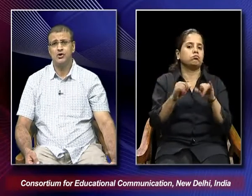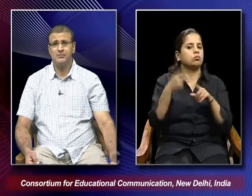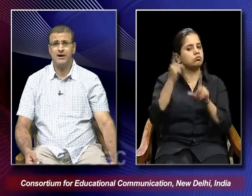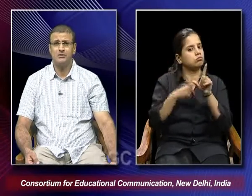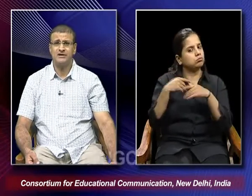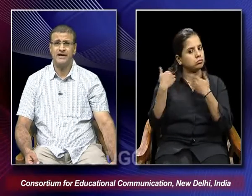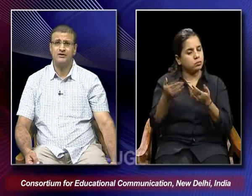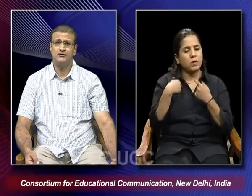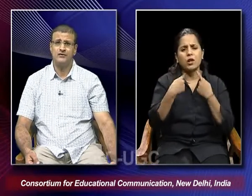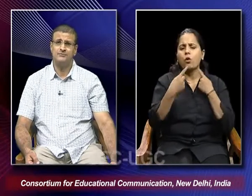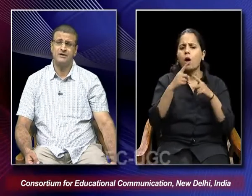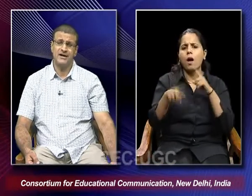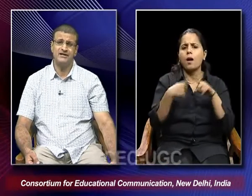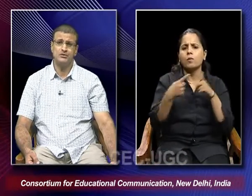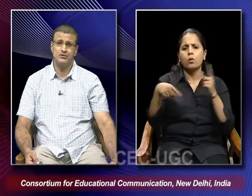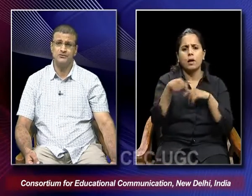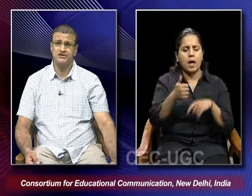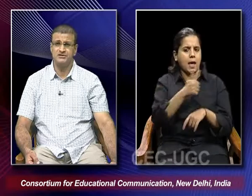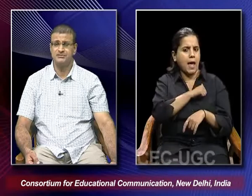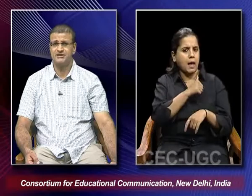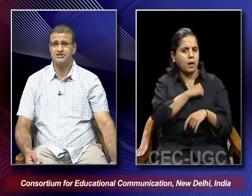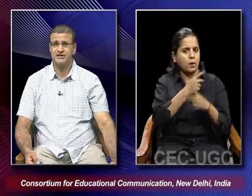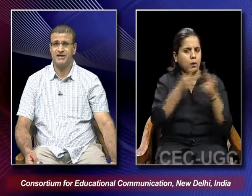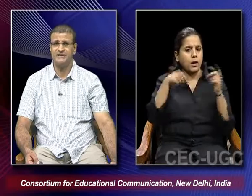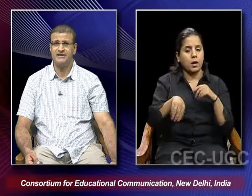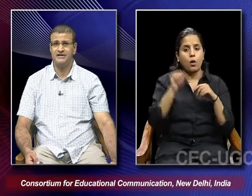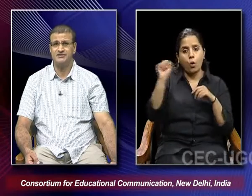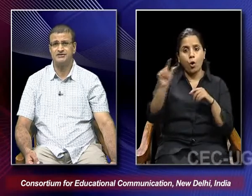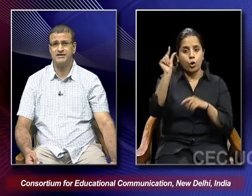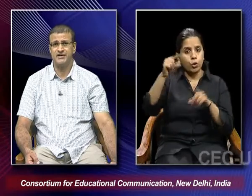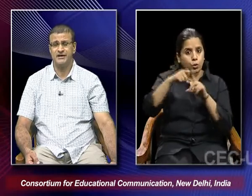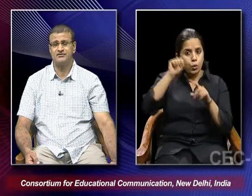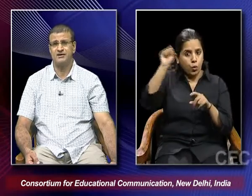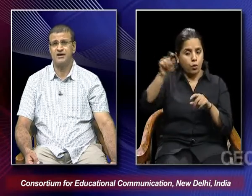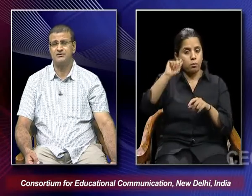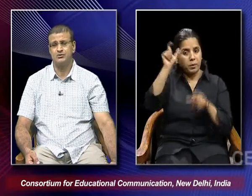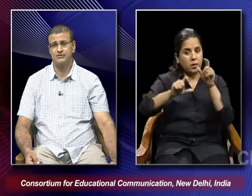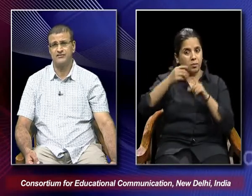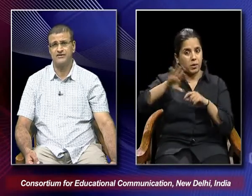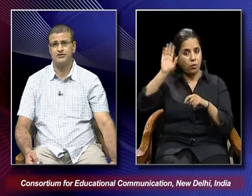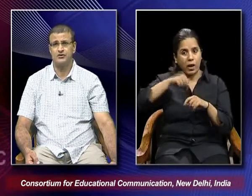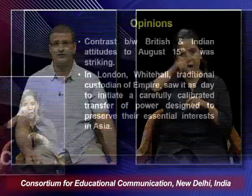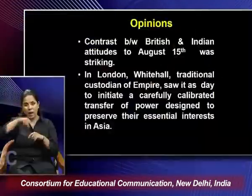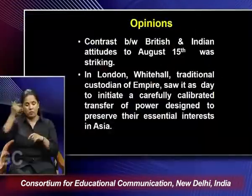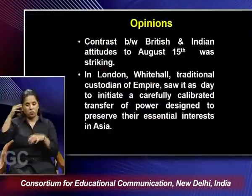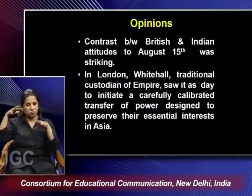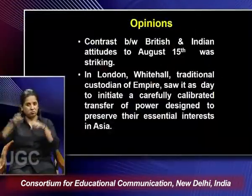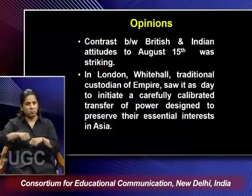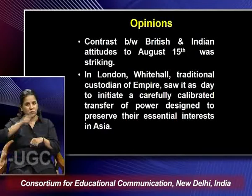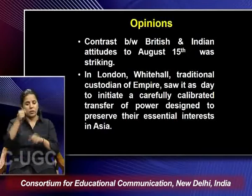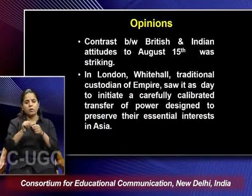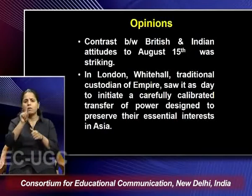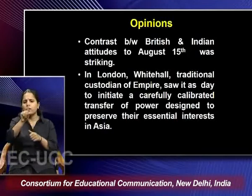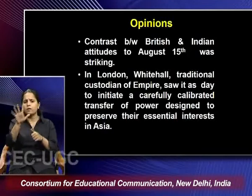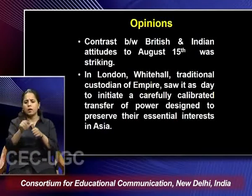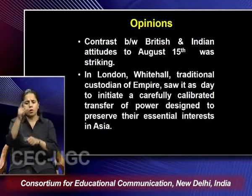talk about the kind of attitude which the British and the Indians they had with regard to the 15th of August,